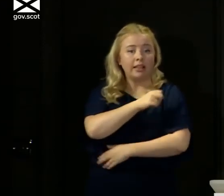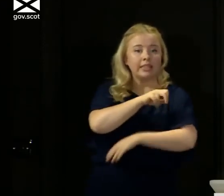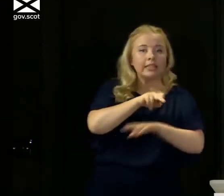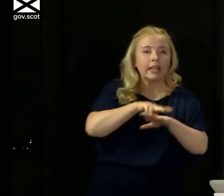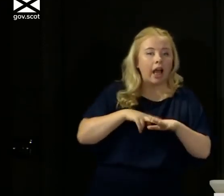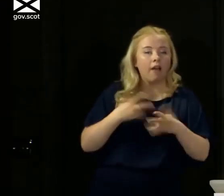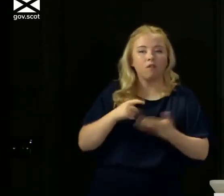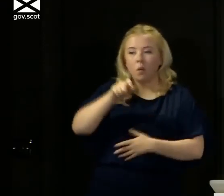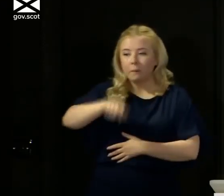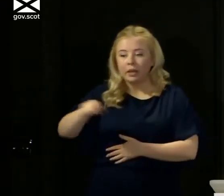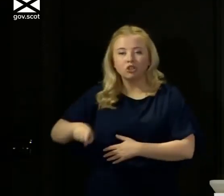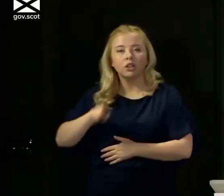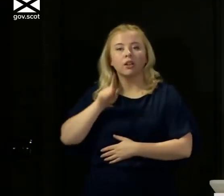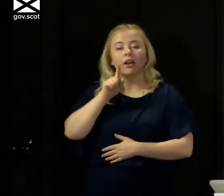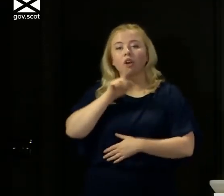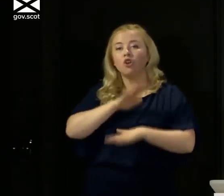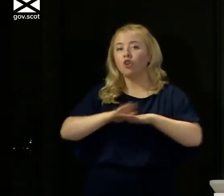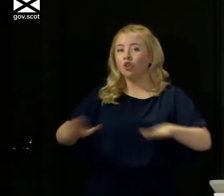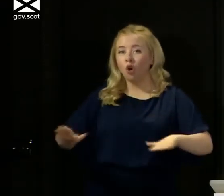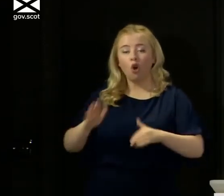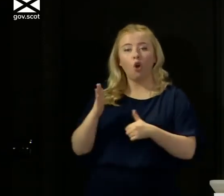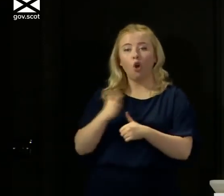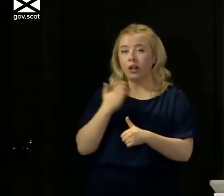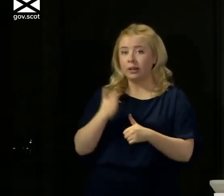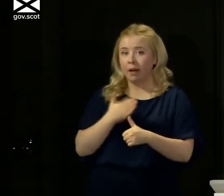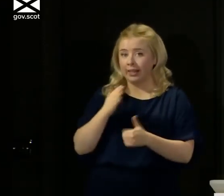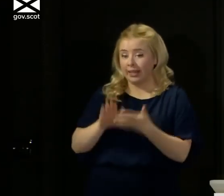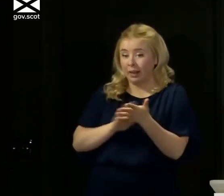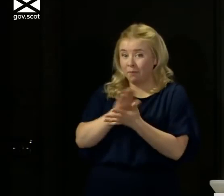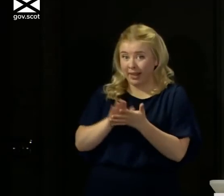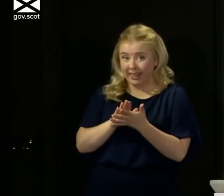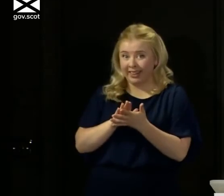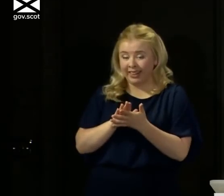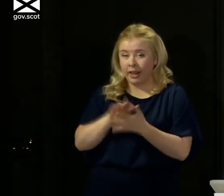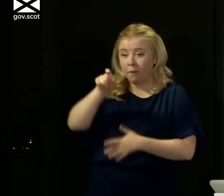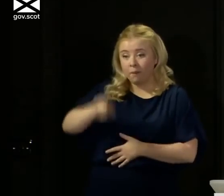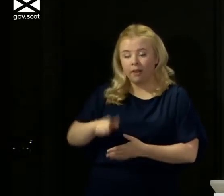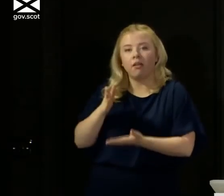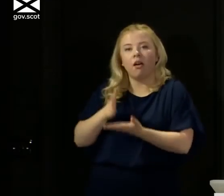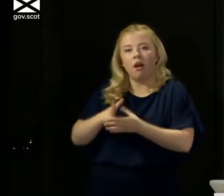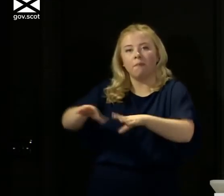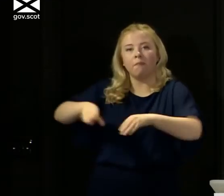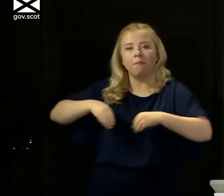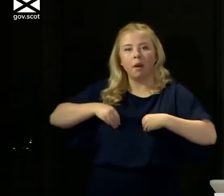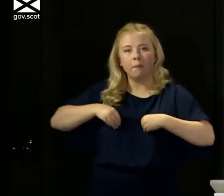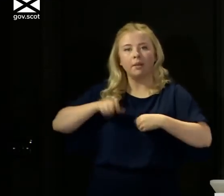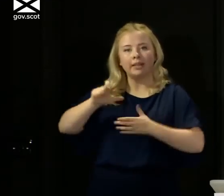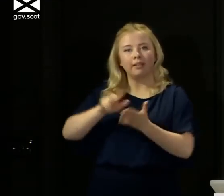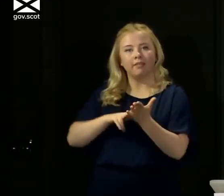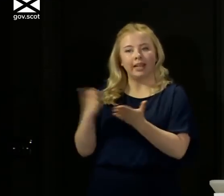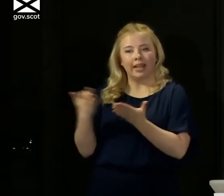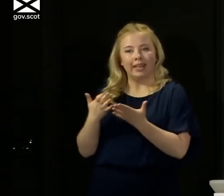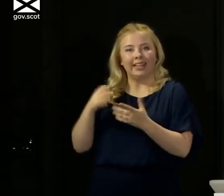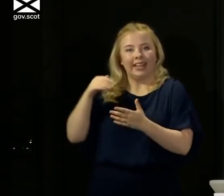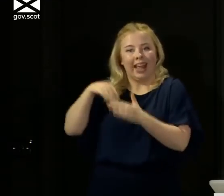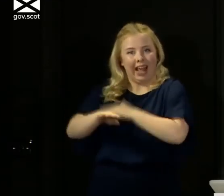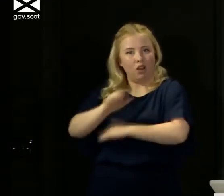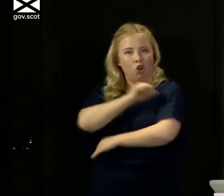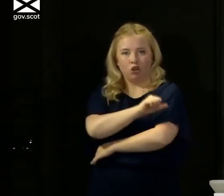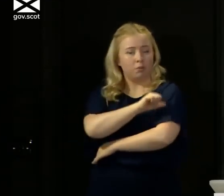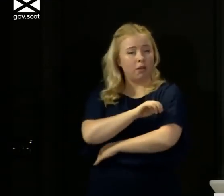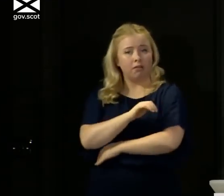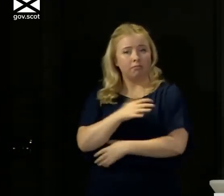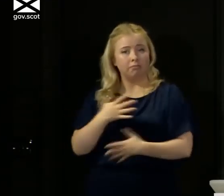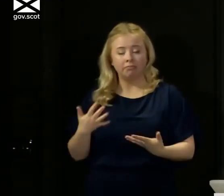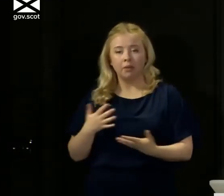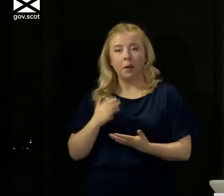it does not automatically and necessarily mean that they contracted the virus in hospital. They may have